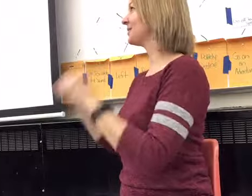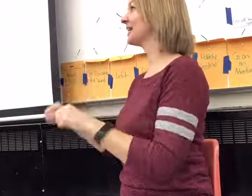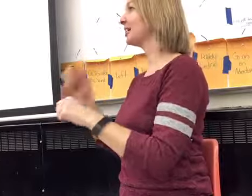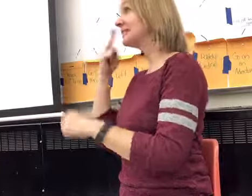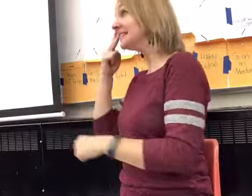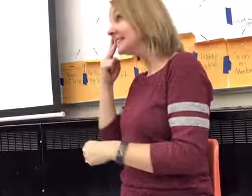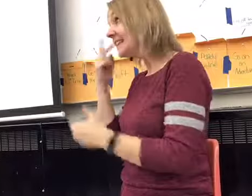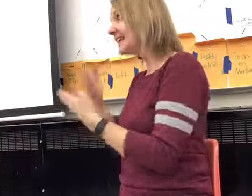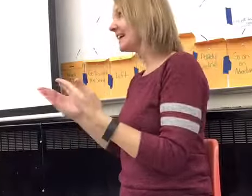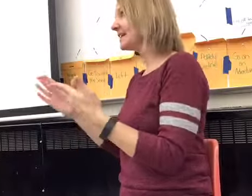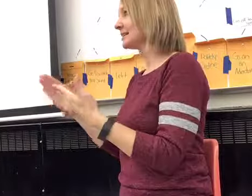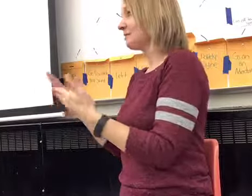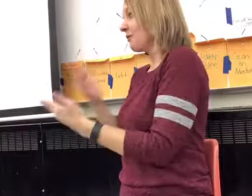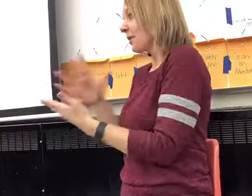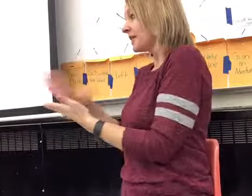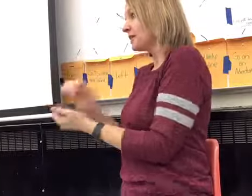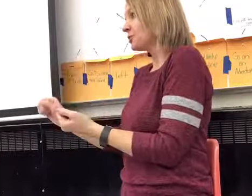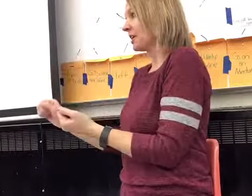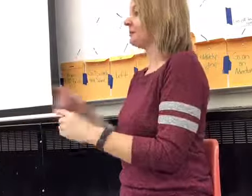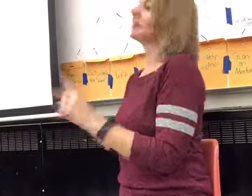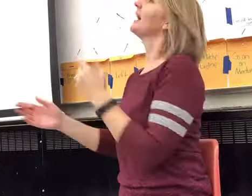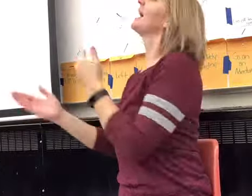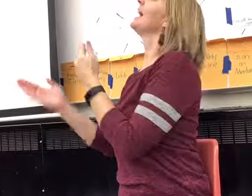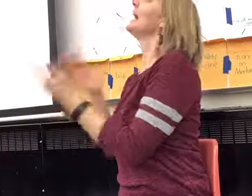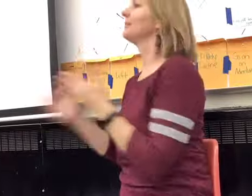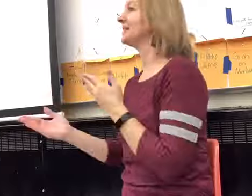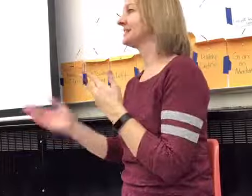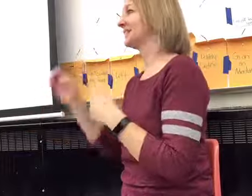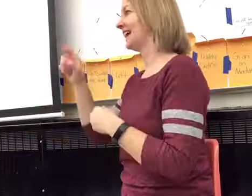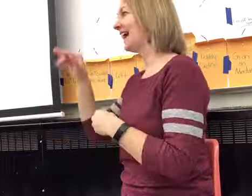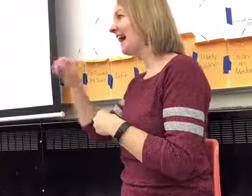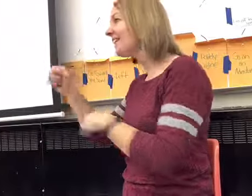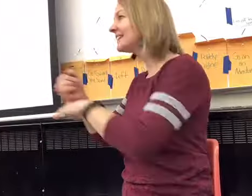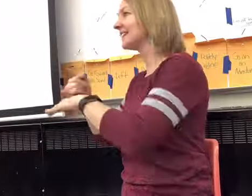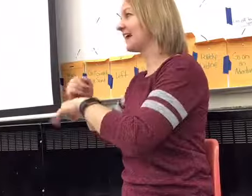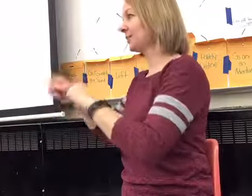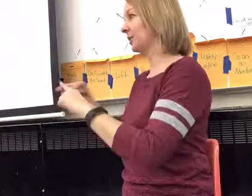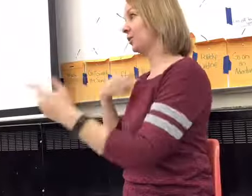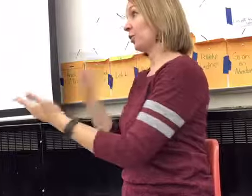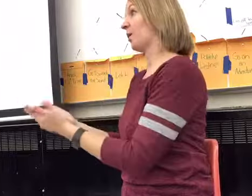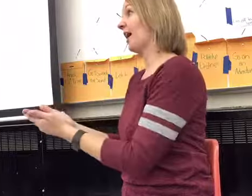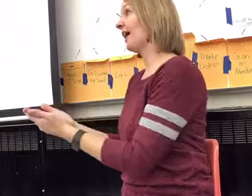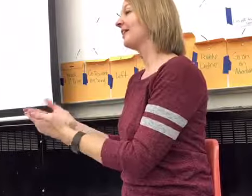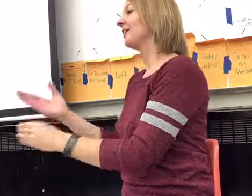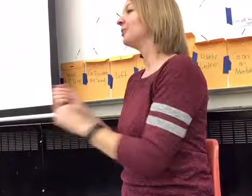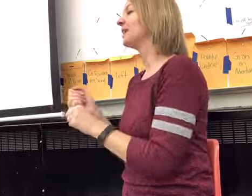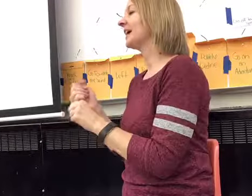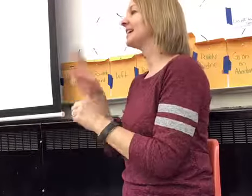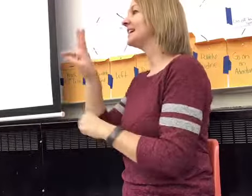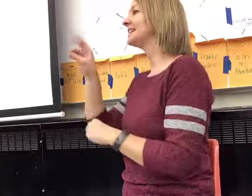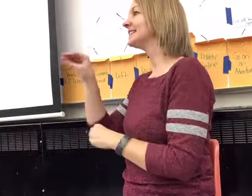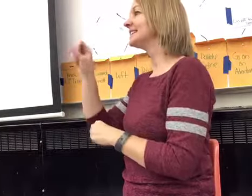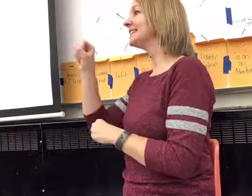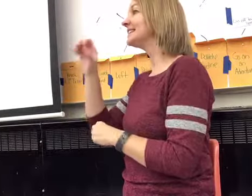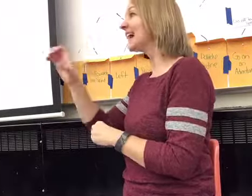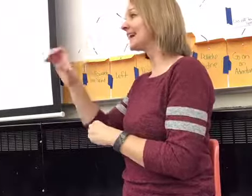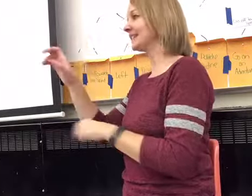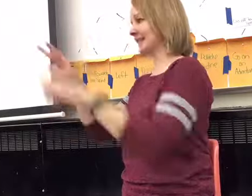things before they get destroyed. But anyways, over in Ellis Island, when you arrive, you get what's known as the 60-second inspection. Now, the goal of this